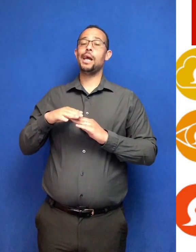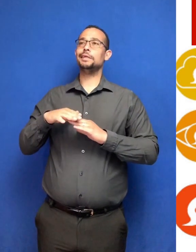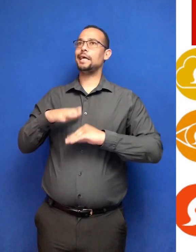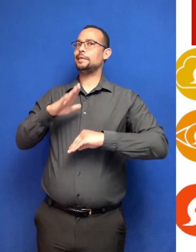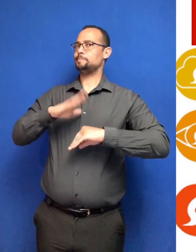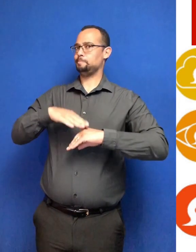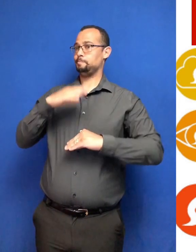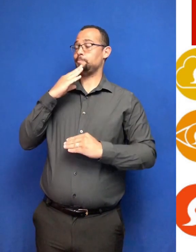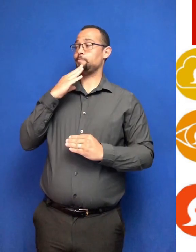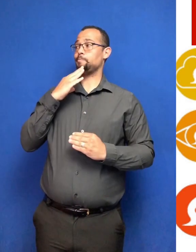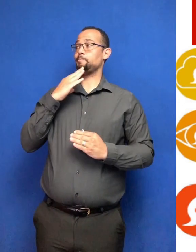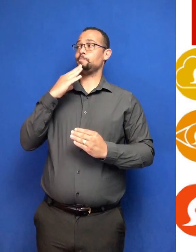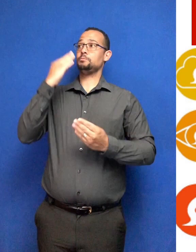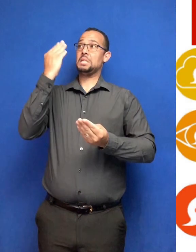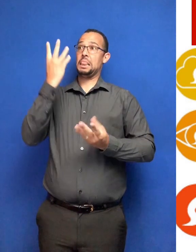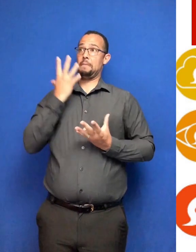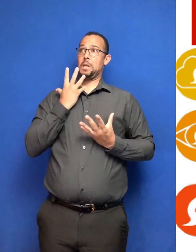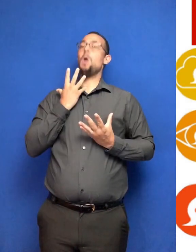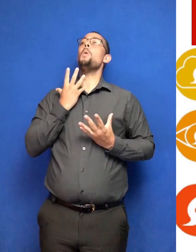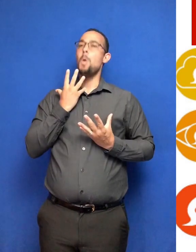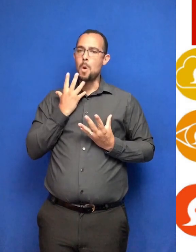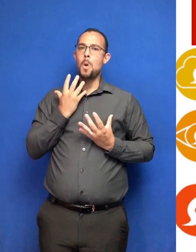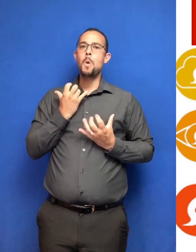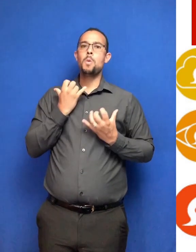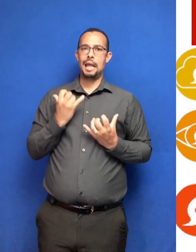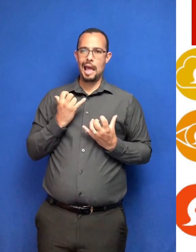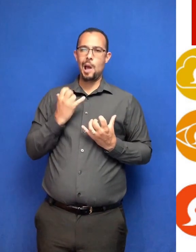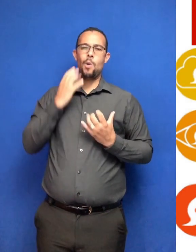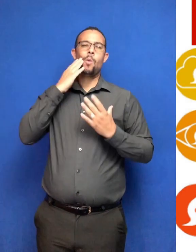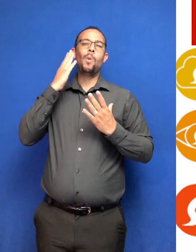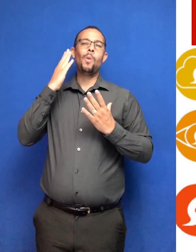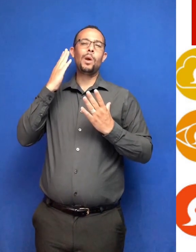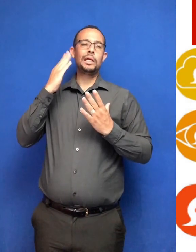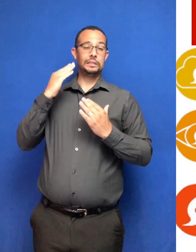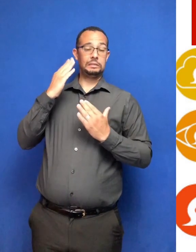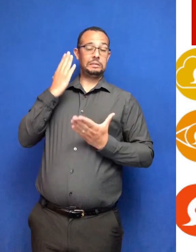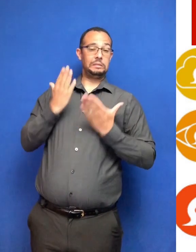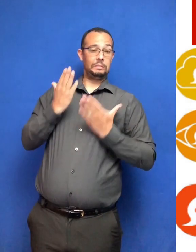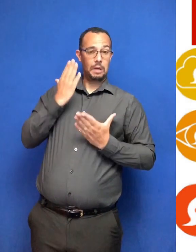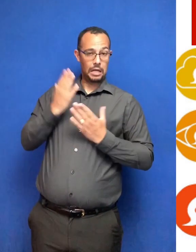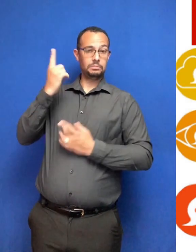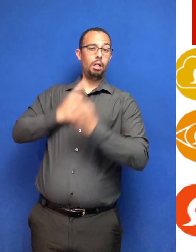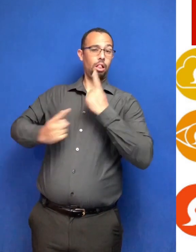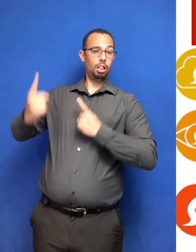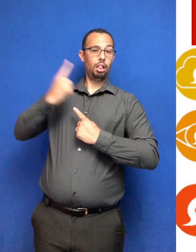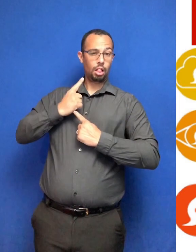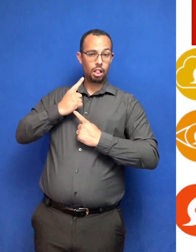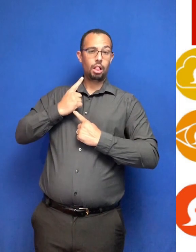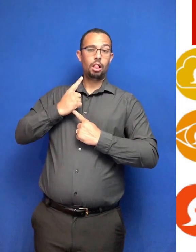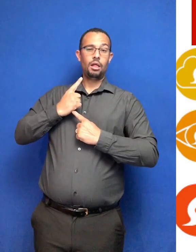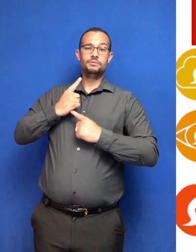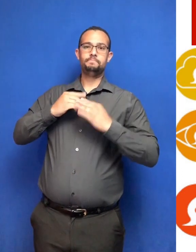on this notification that we're watching for the tropical storm or the hurricane, because it's